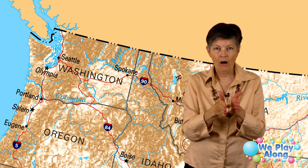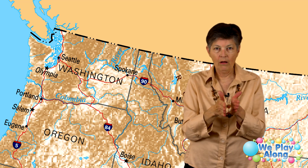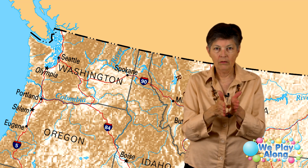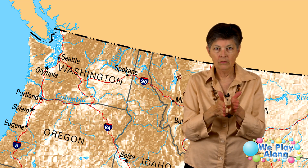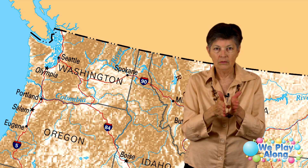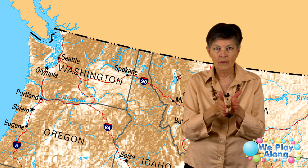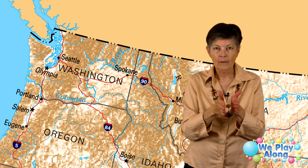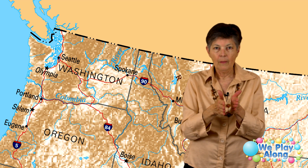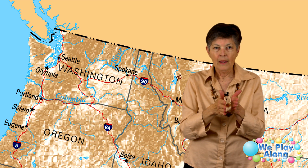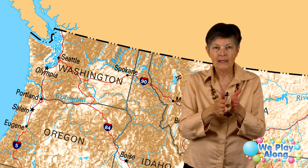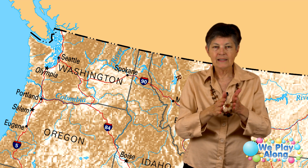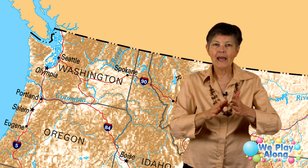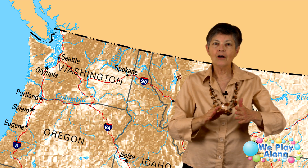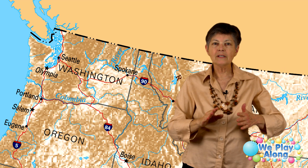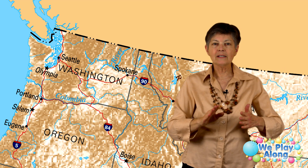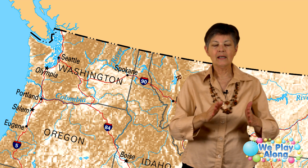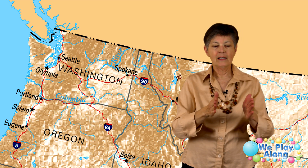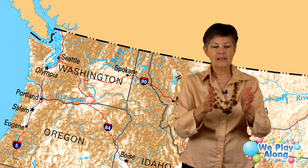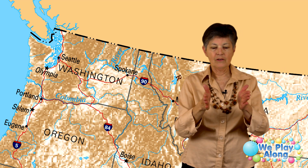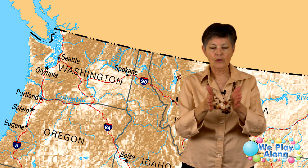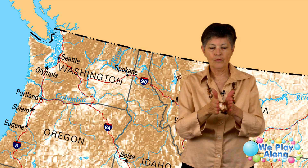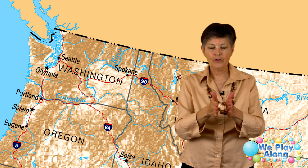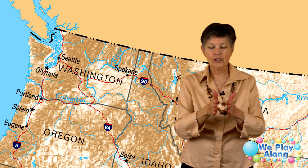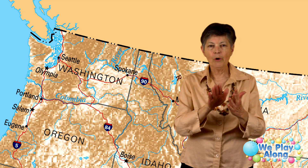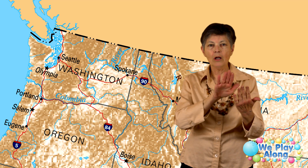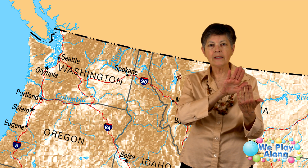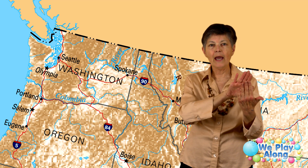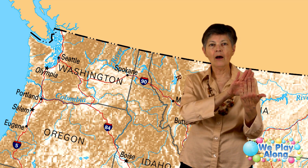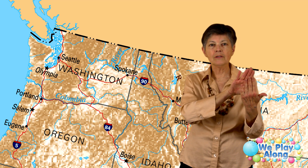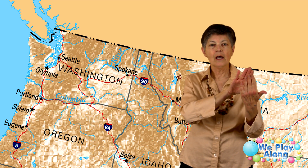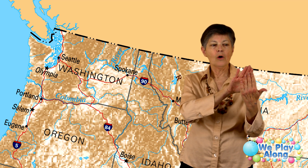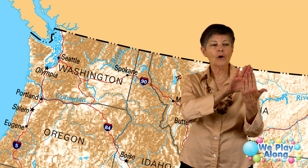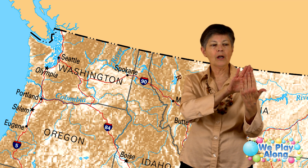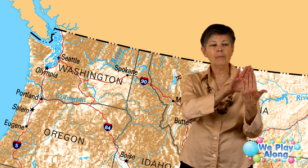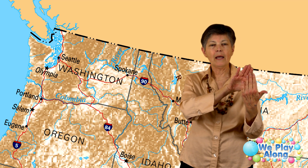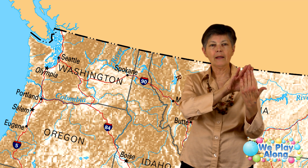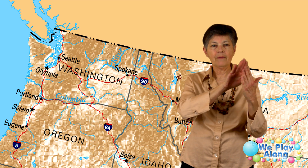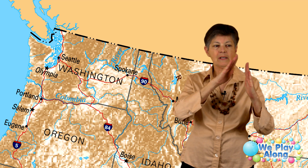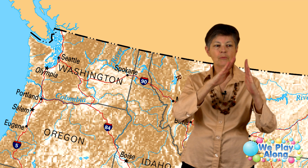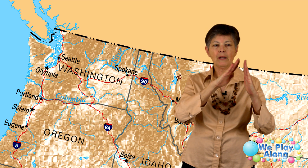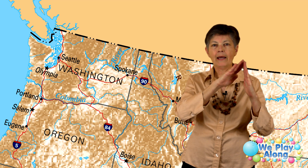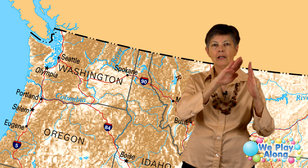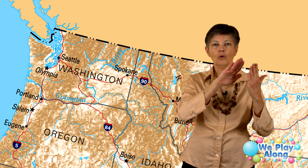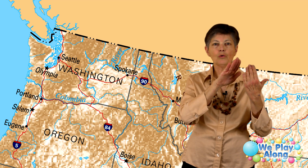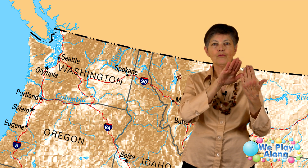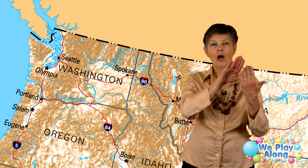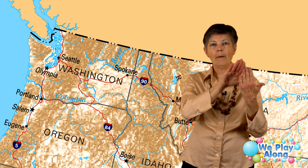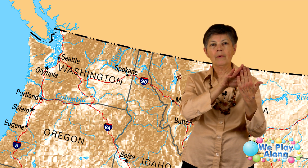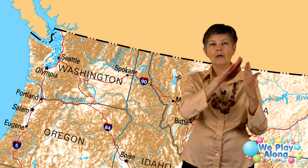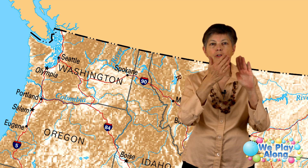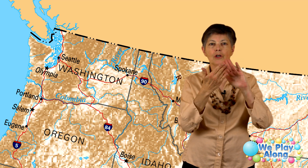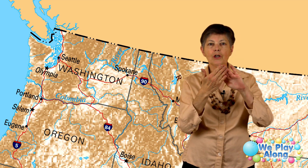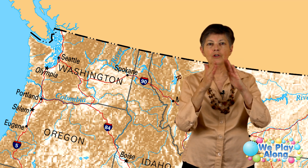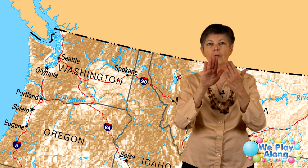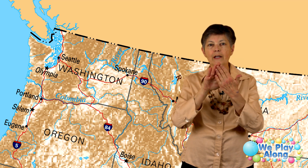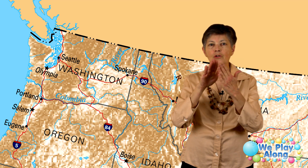Small. It's towns and cities. Now, so for small towns, we're going to make, this would be like a little rooftop. So you're going to do like two